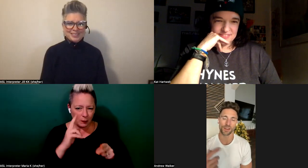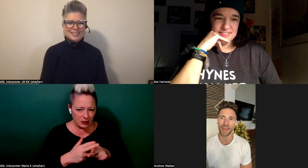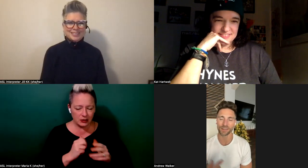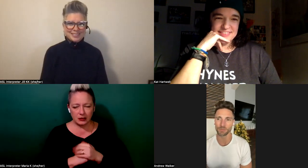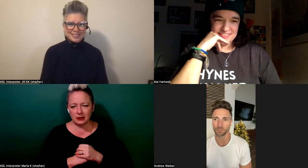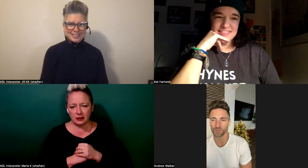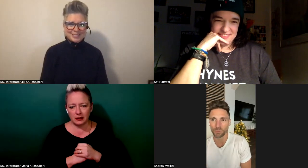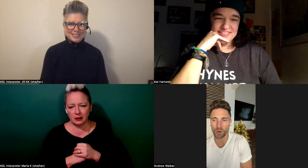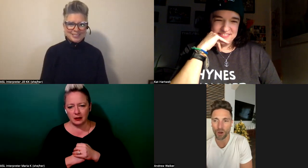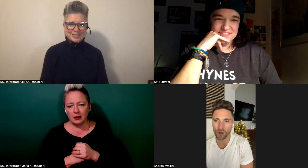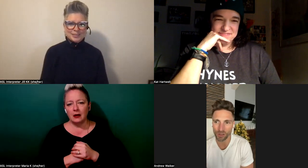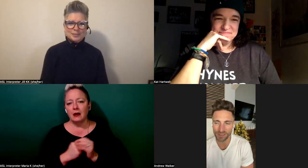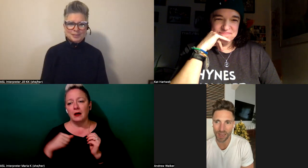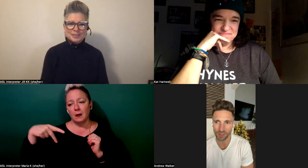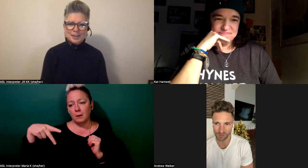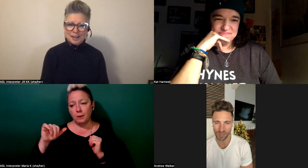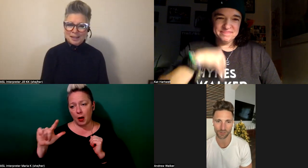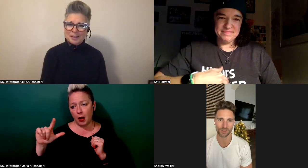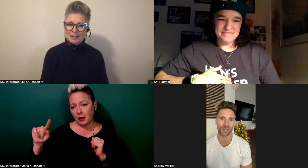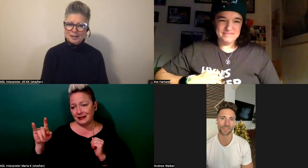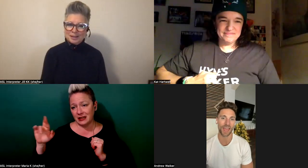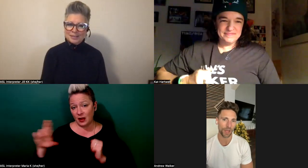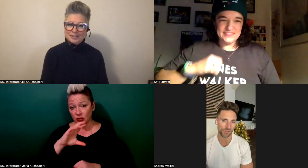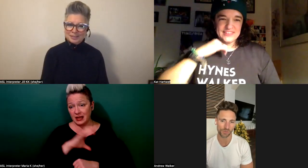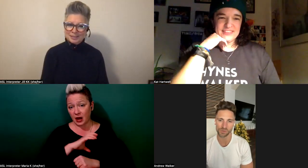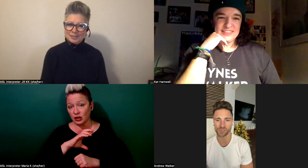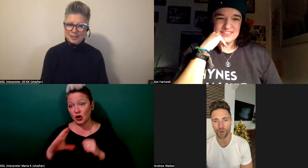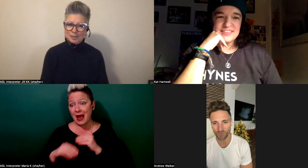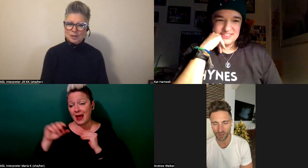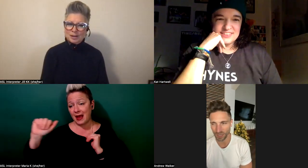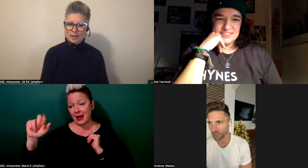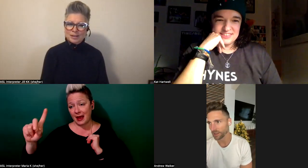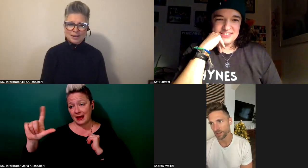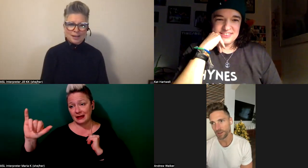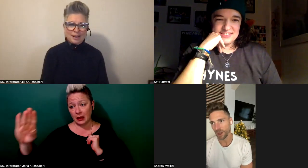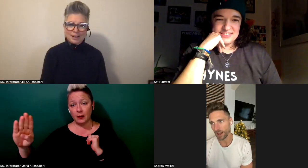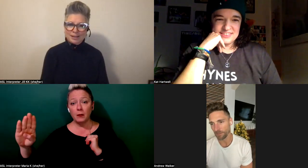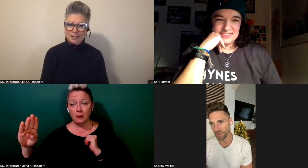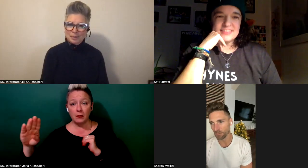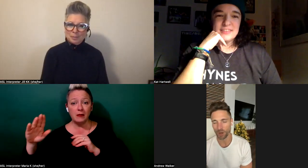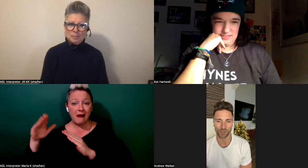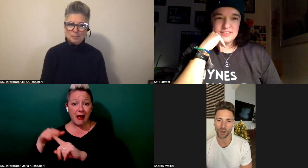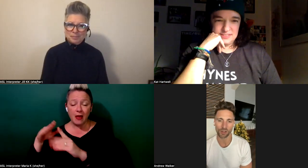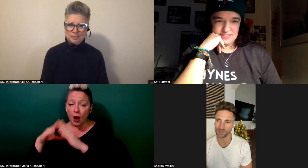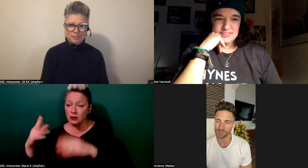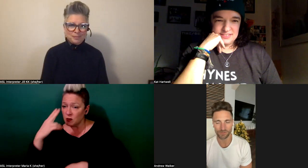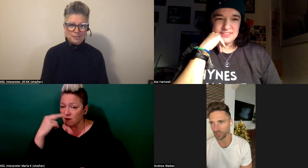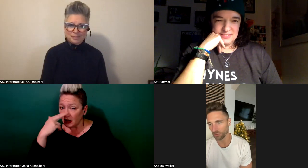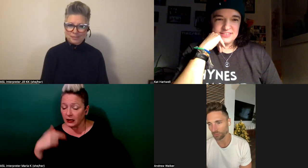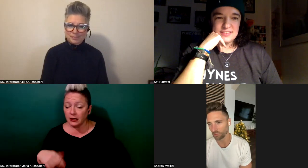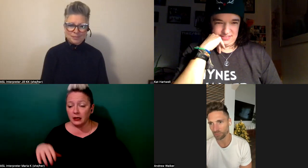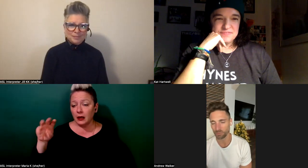was a lot of ad-libbing between Paul and Tyler's character at the house, which was so funny. And Margaret